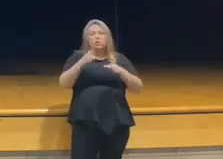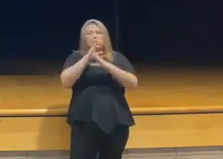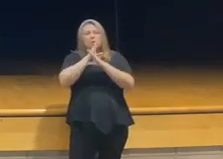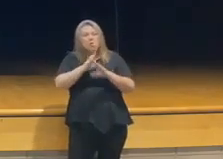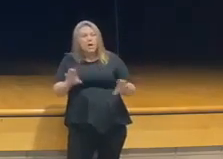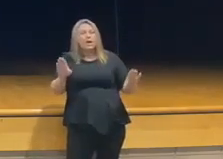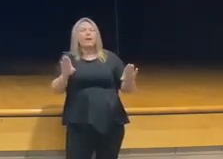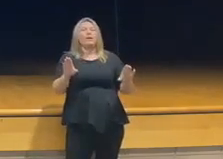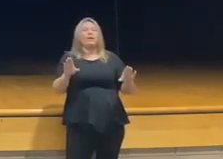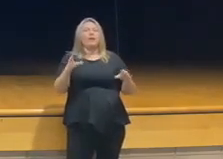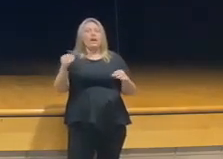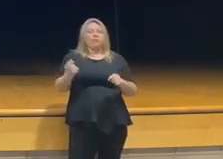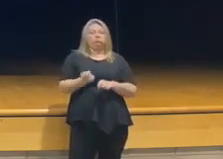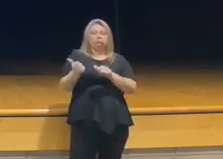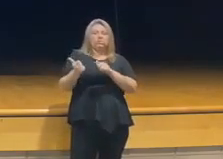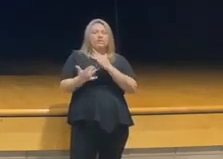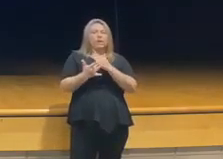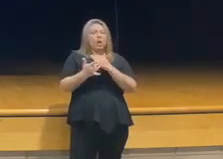connection.